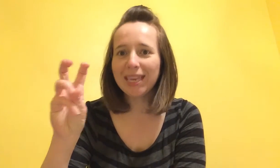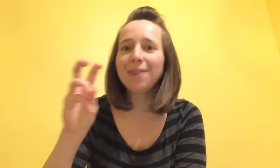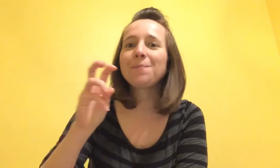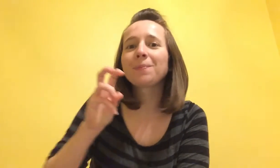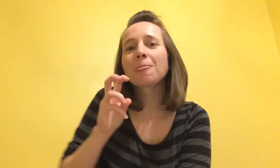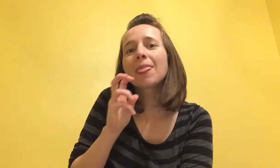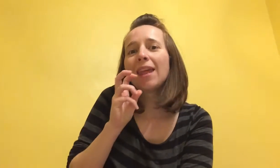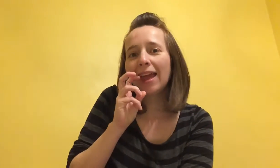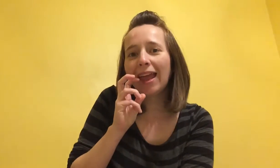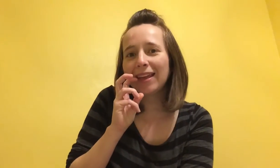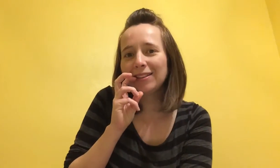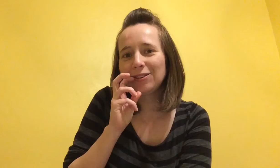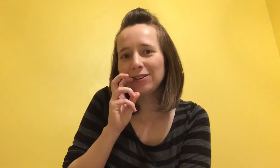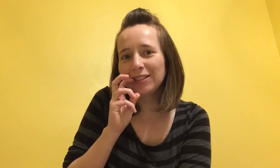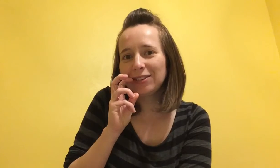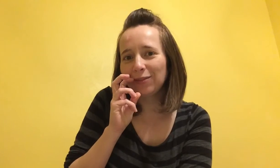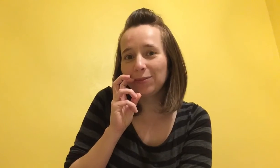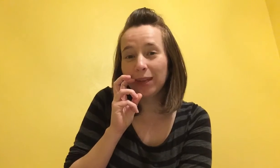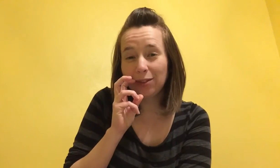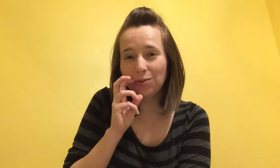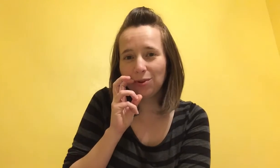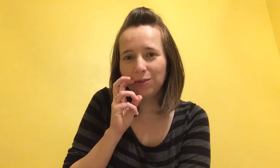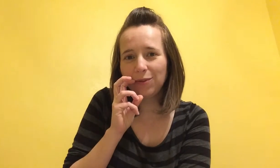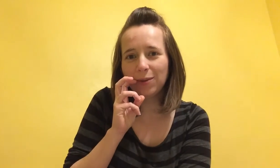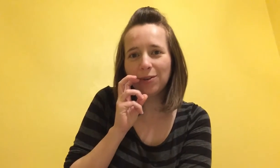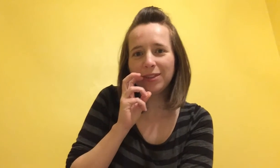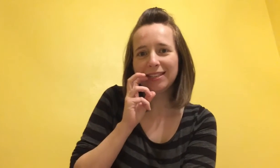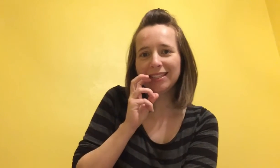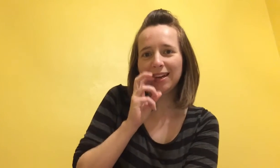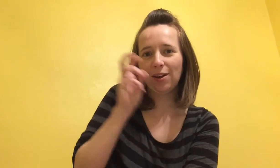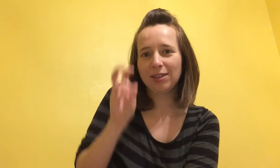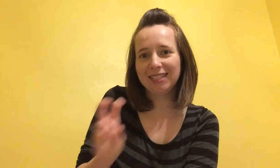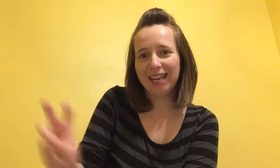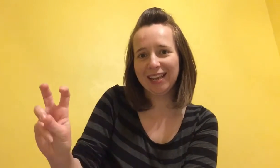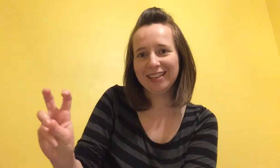it, and you're going to start from like the corner of your mouth and just kind of snake.